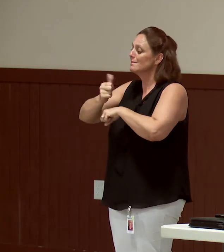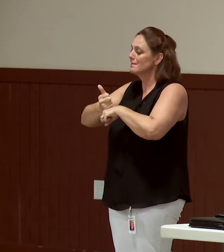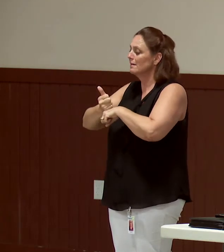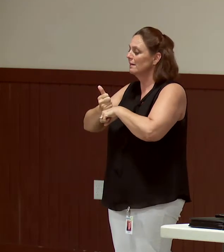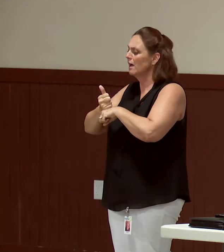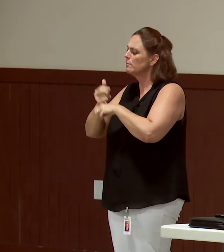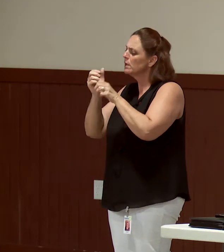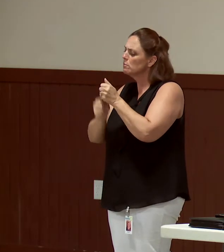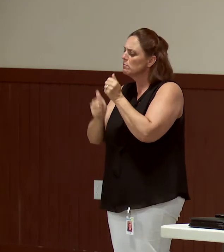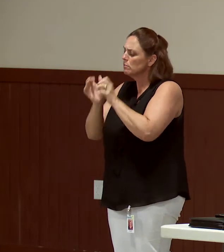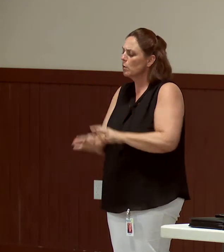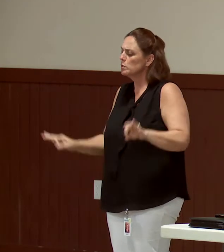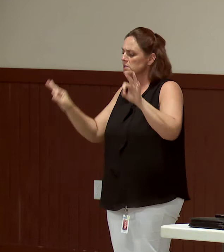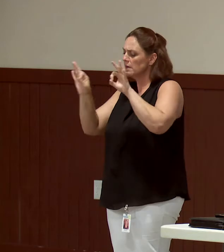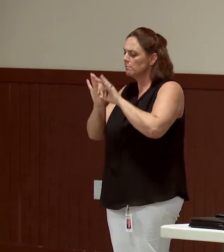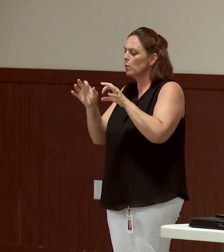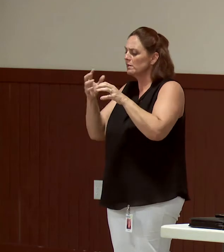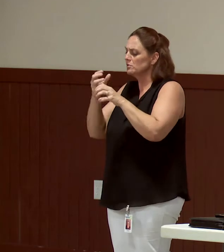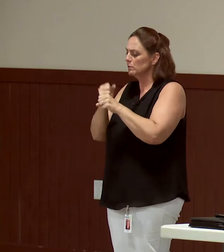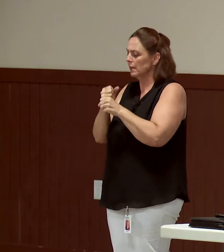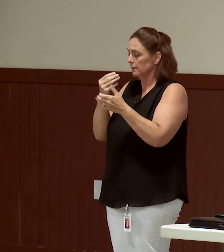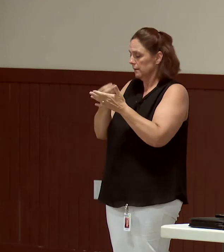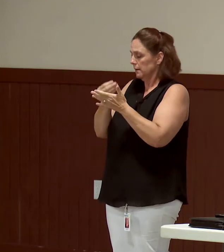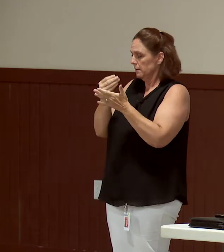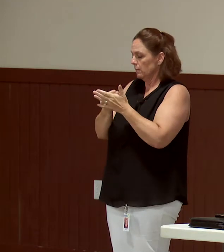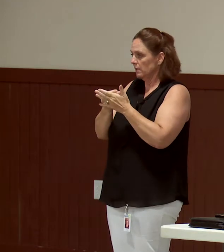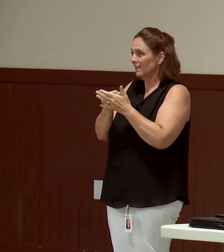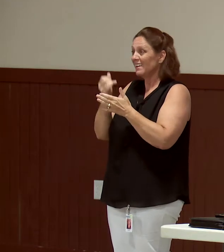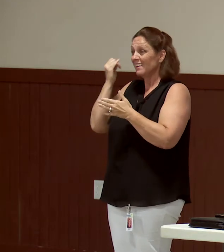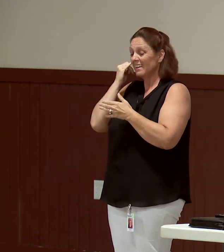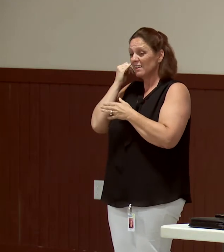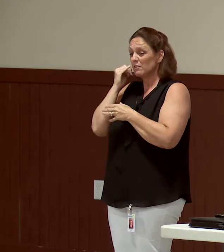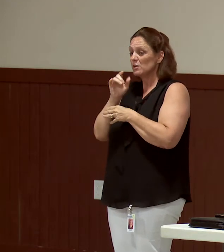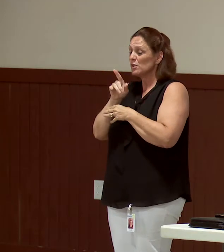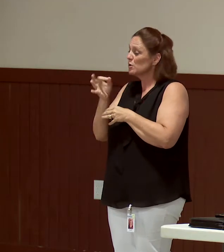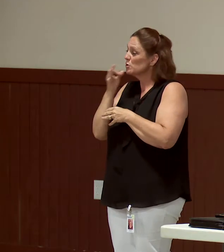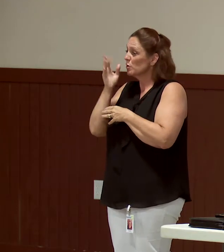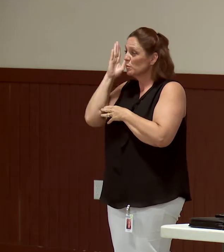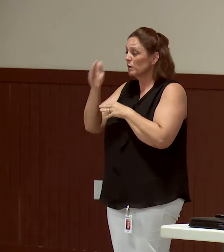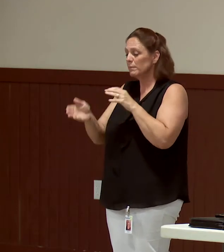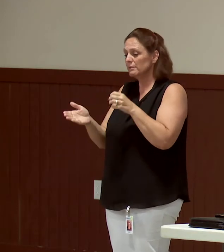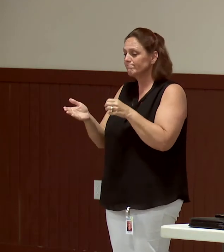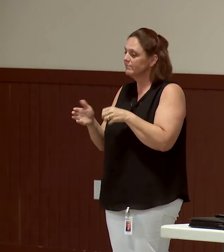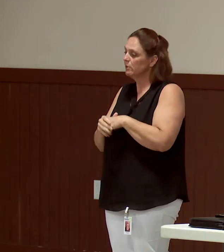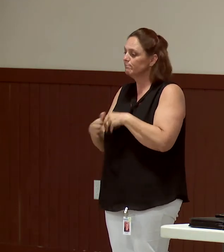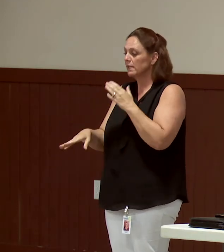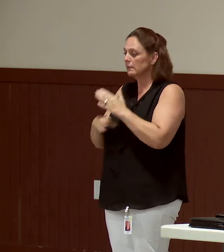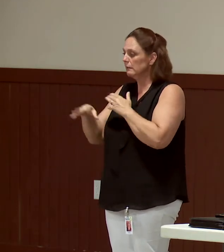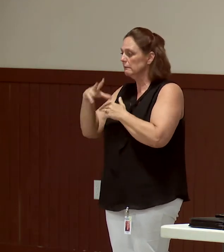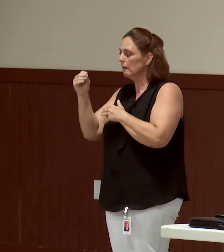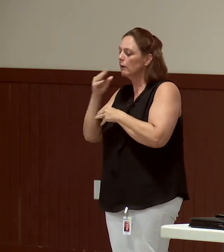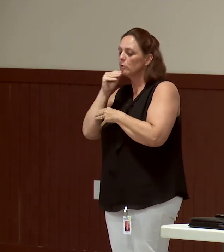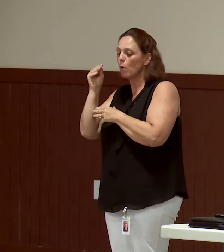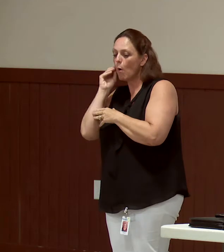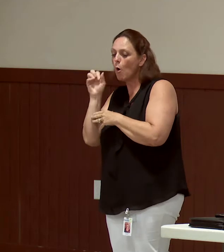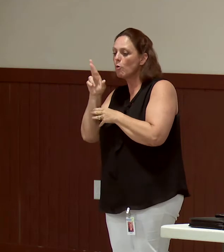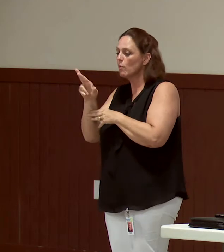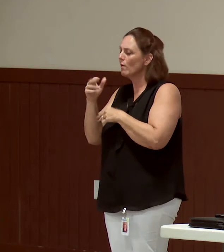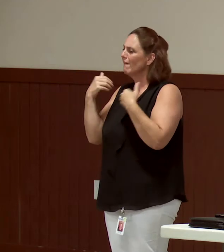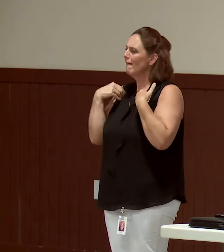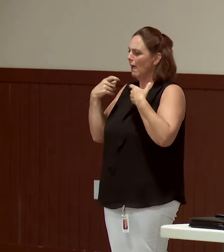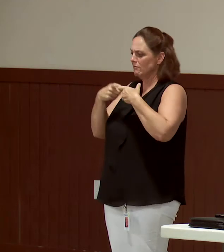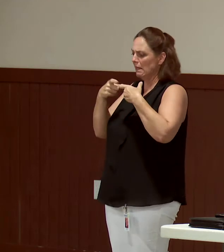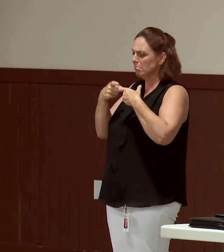of average median income with a pending eviction or utility shutoff. We want to both ensure that we're getting to the most at risk